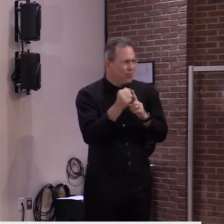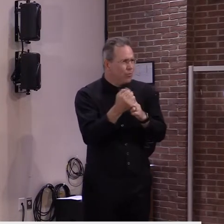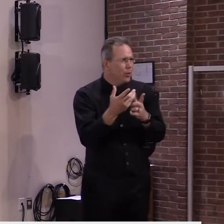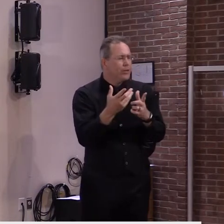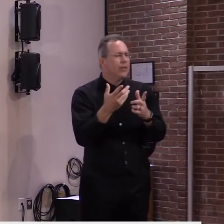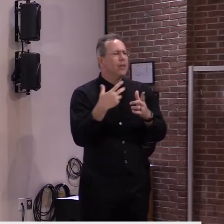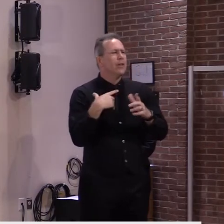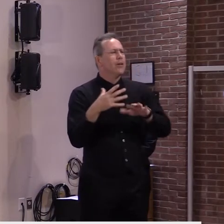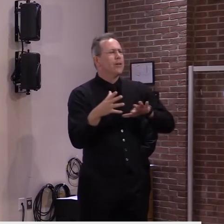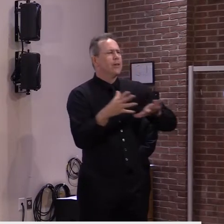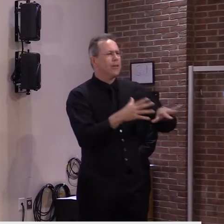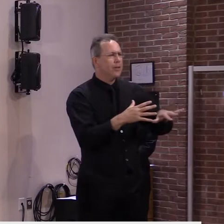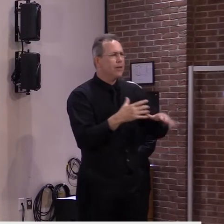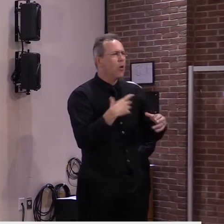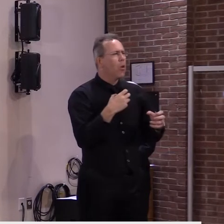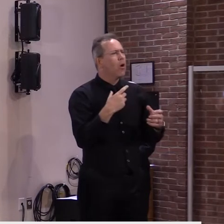previously